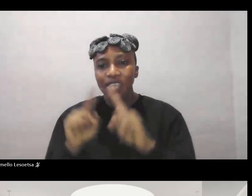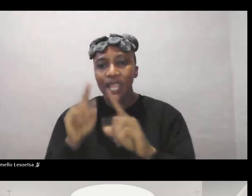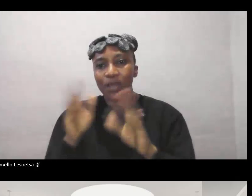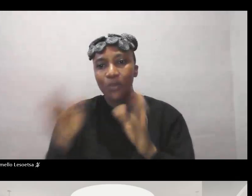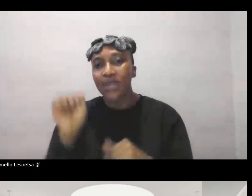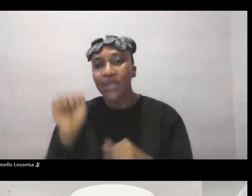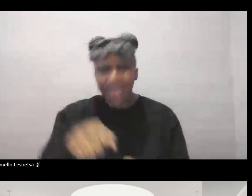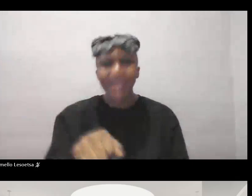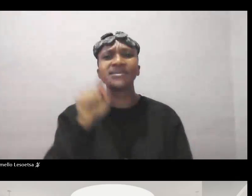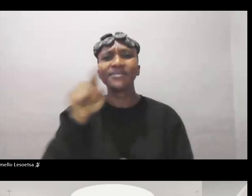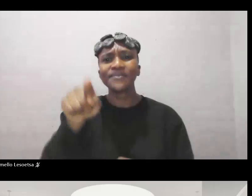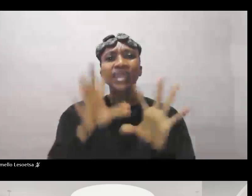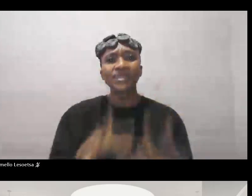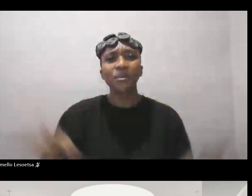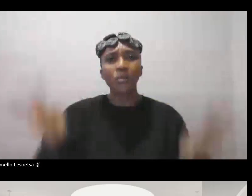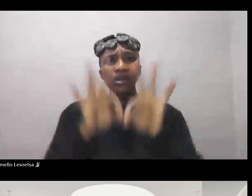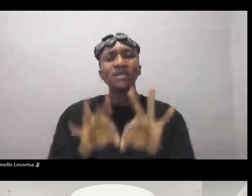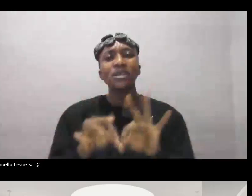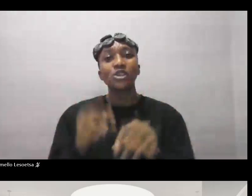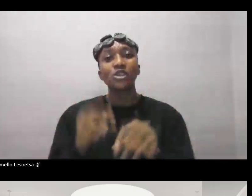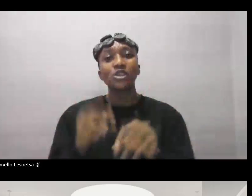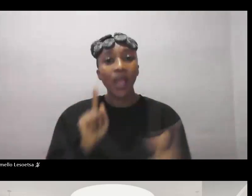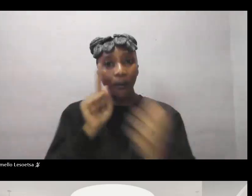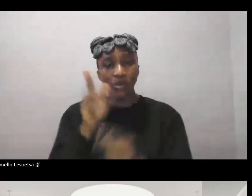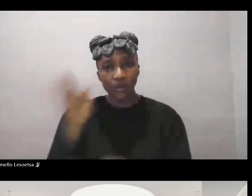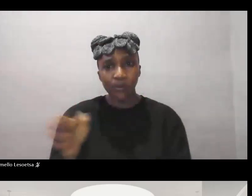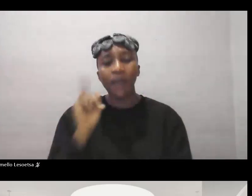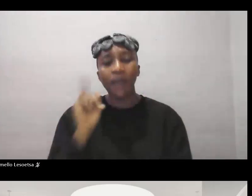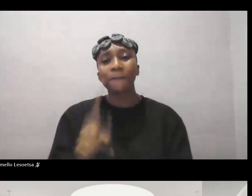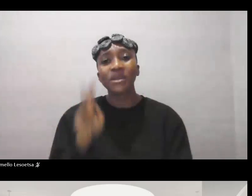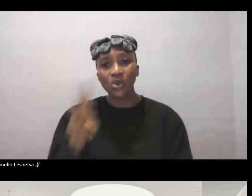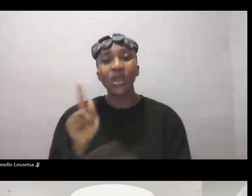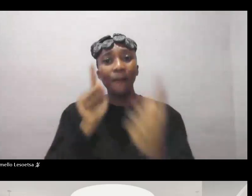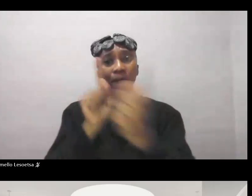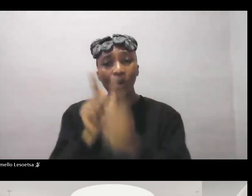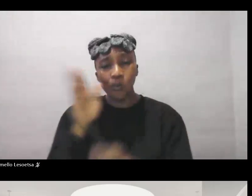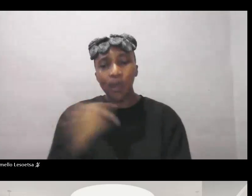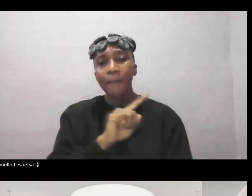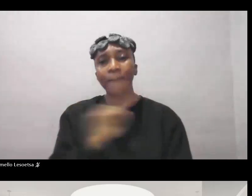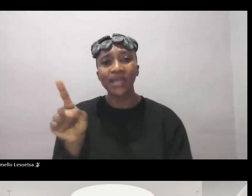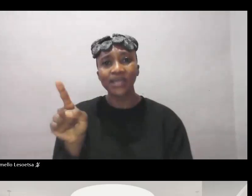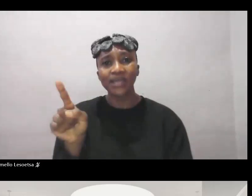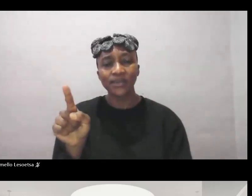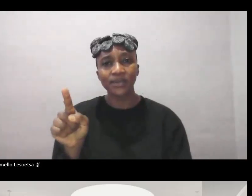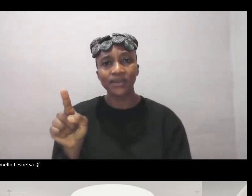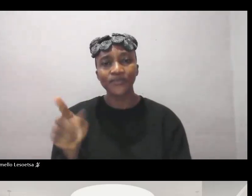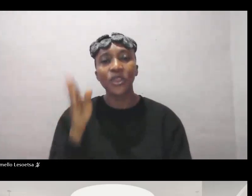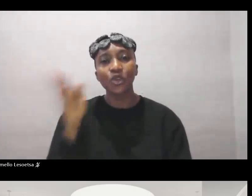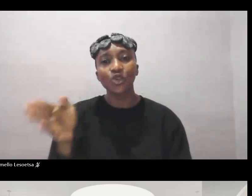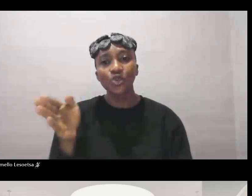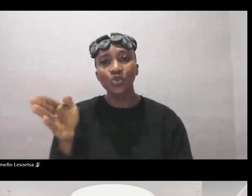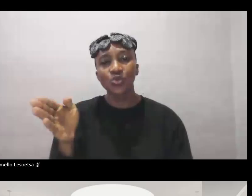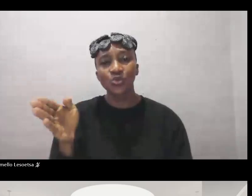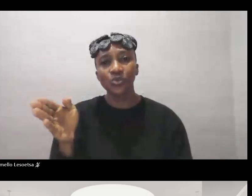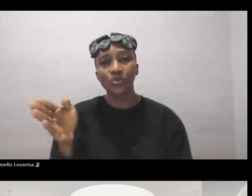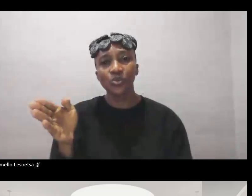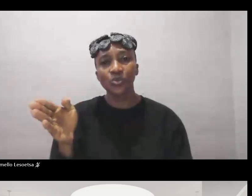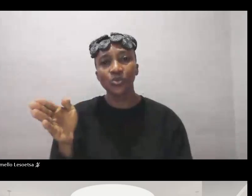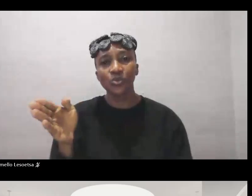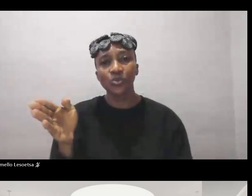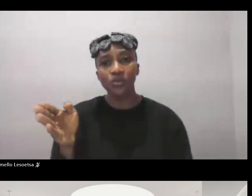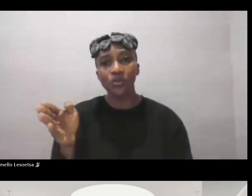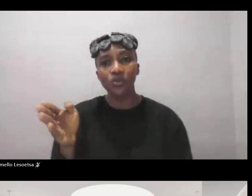at that approach also. It's very important to look at that approach. But you you will kind of tailor it and bring it out in terms of